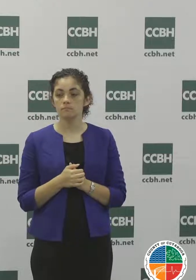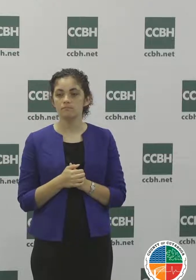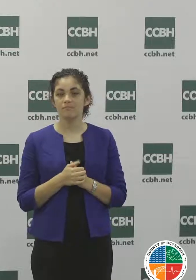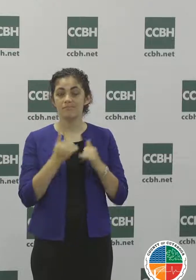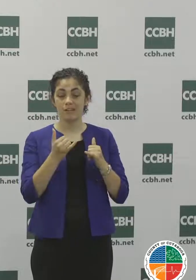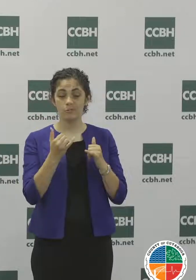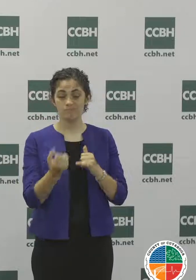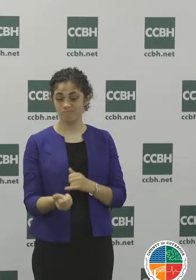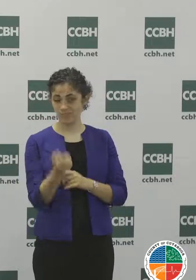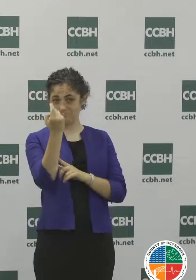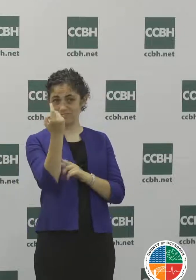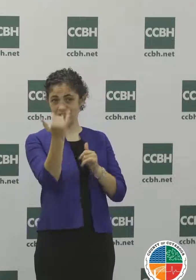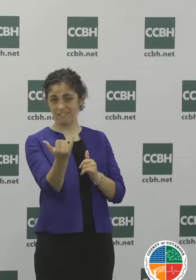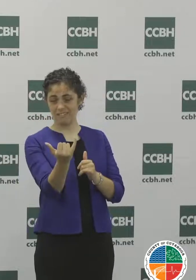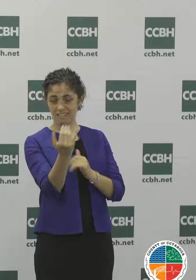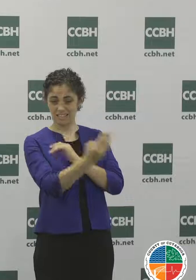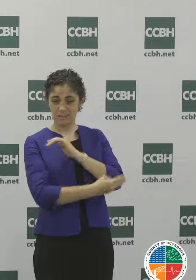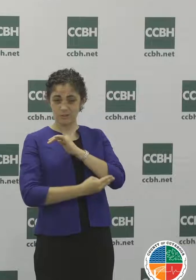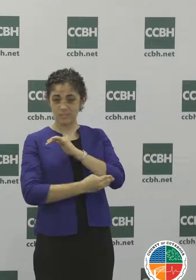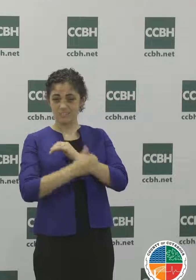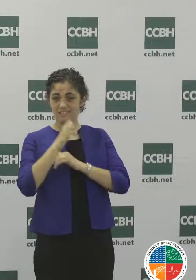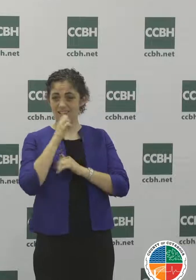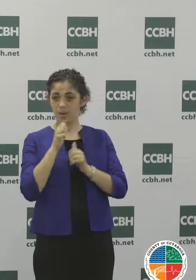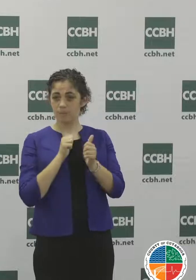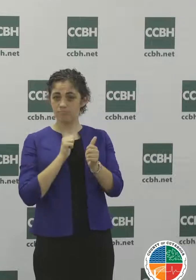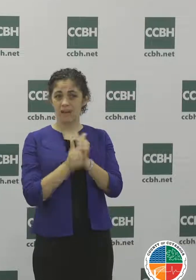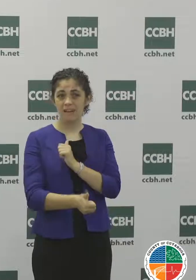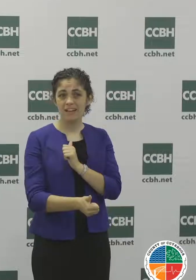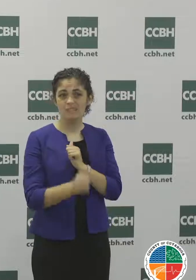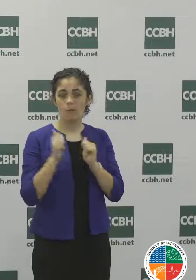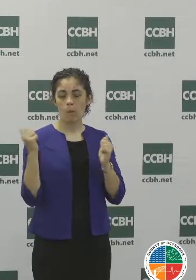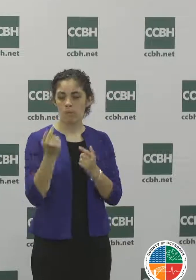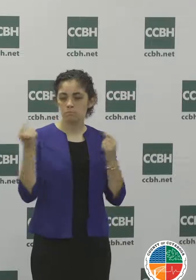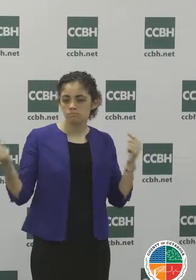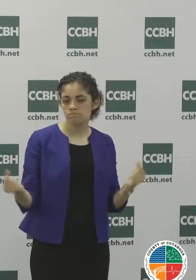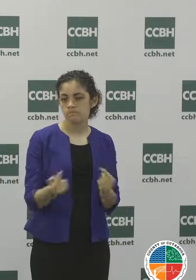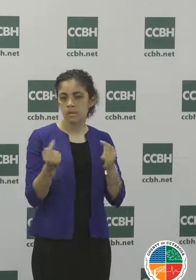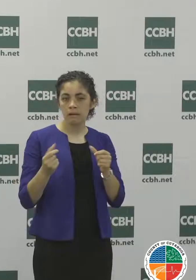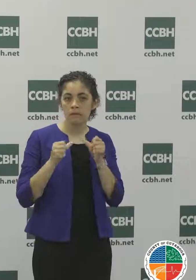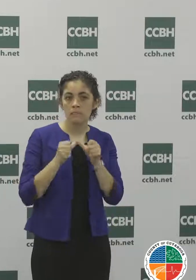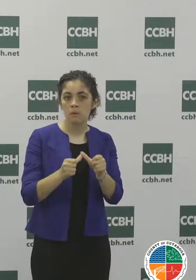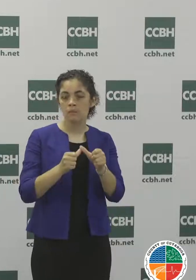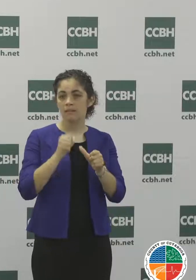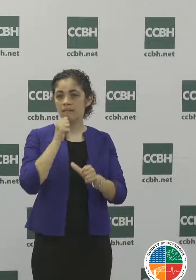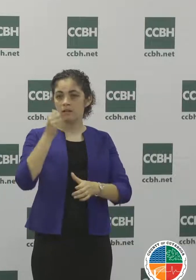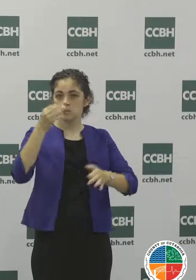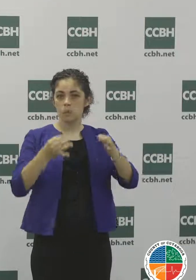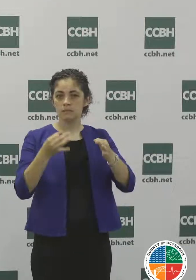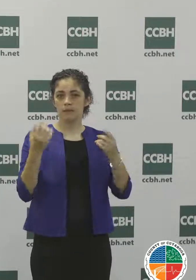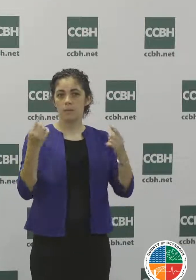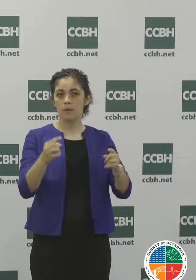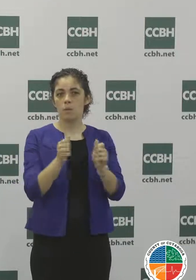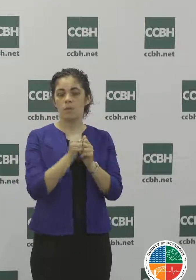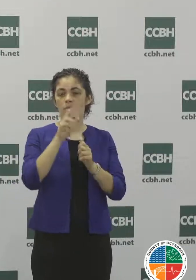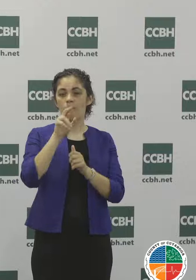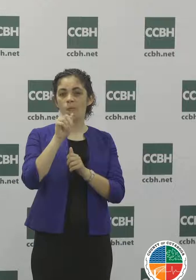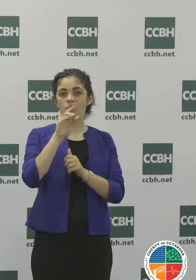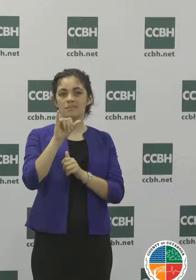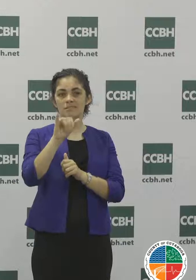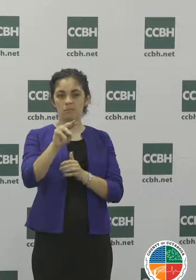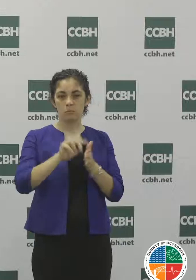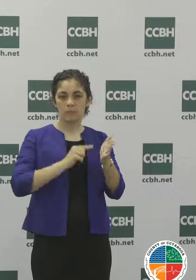Let's face it, this country has not gotten past the perpetual pain and injustice that systemic racism